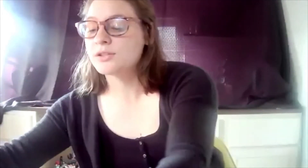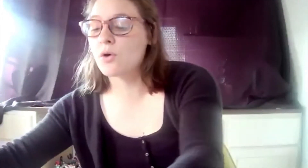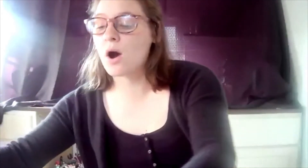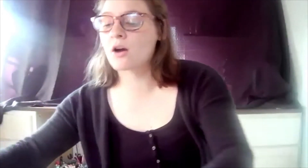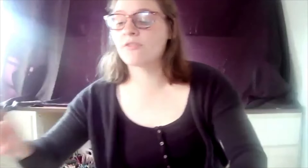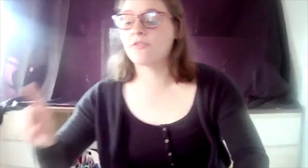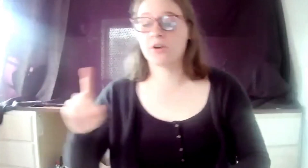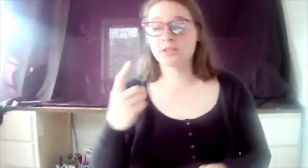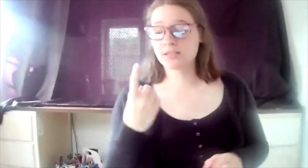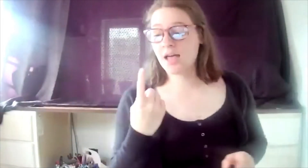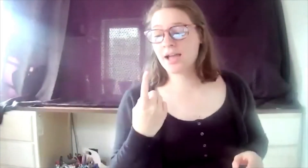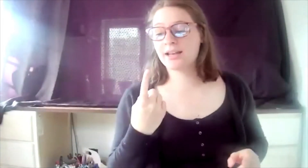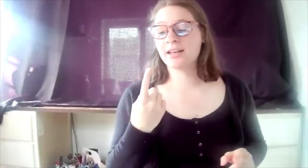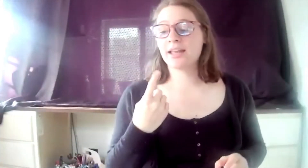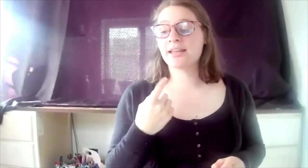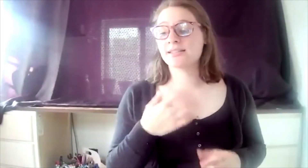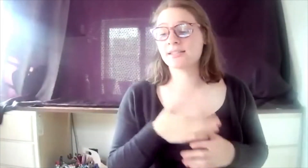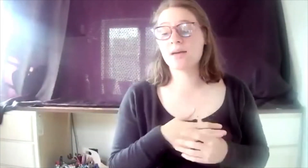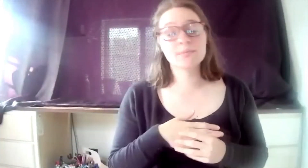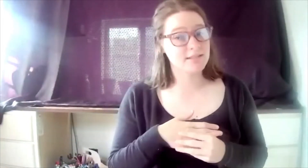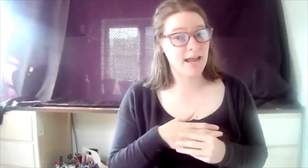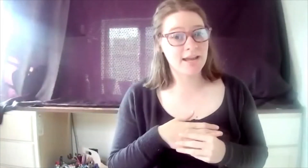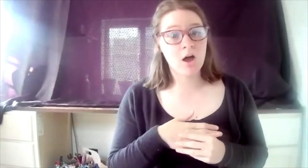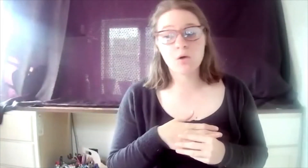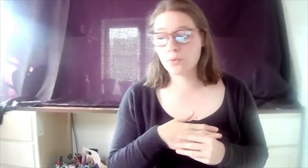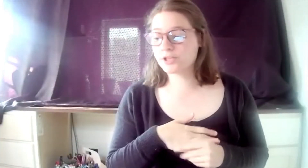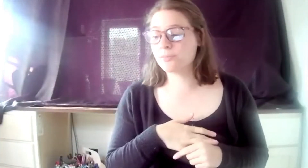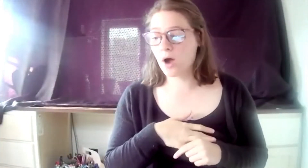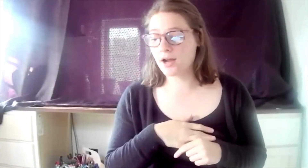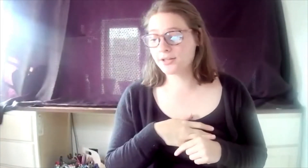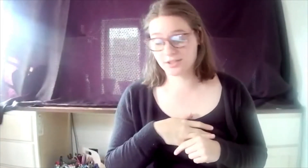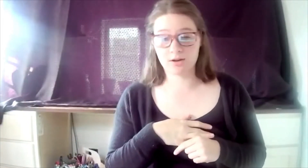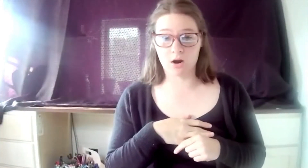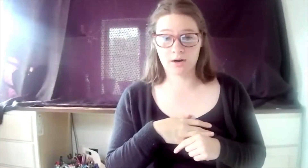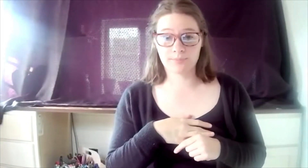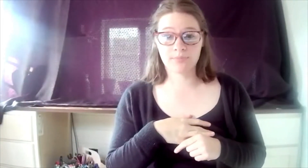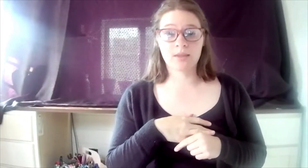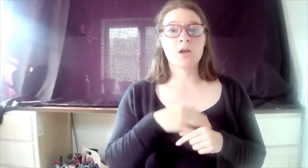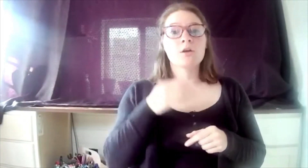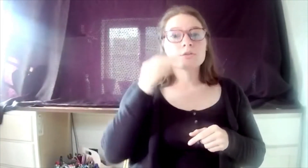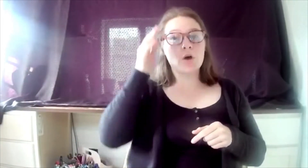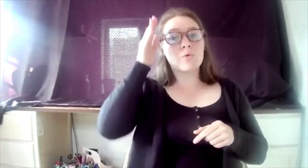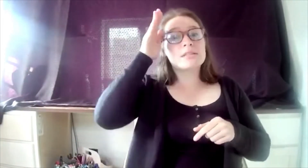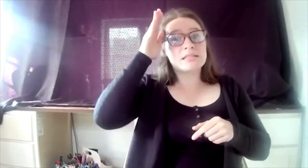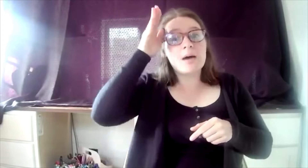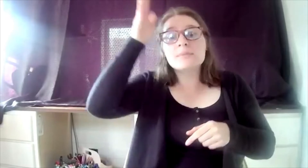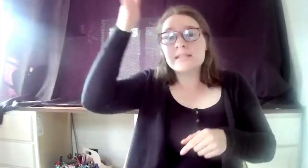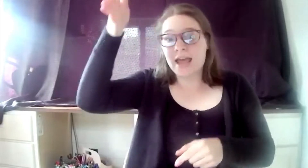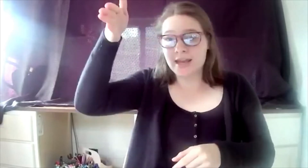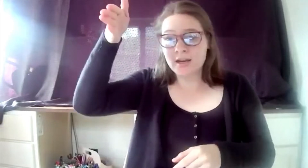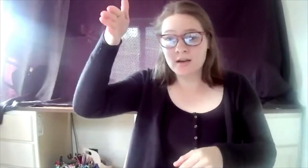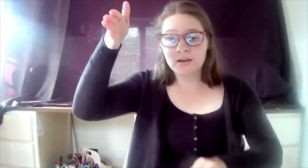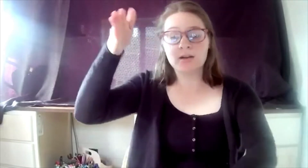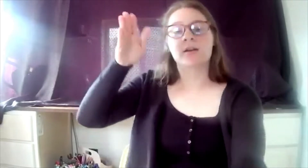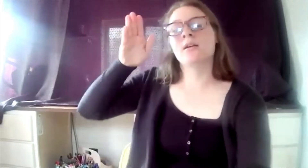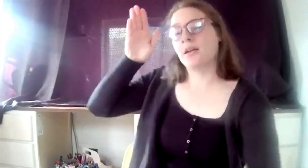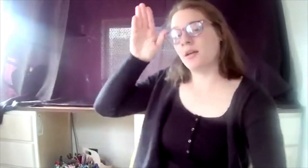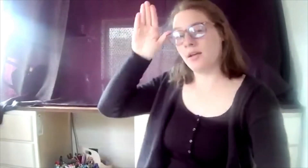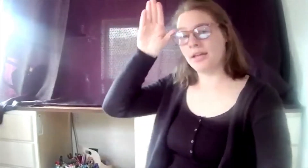So our first line is, someday I'll wish upon a star. So someday, it's